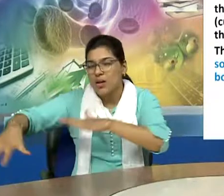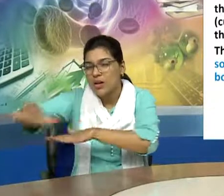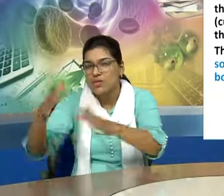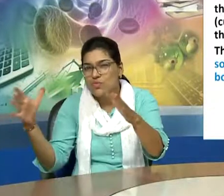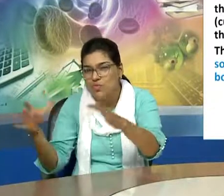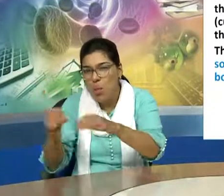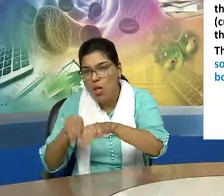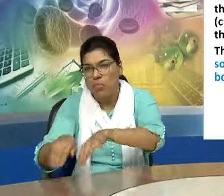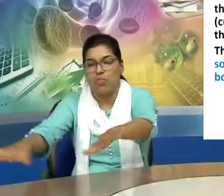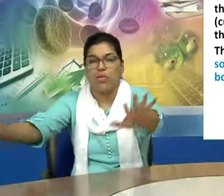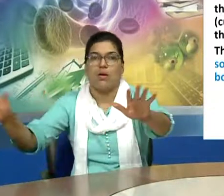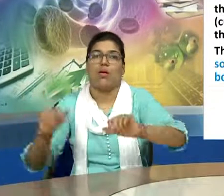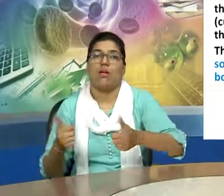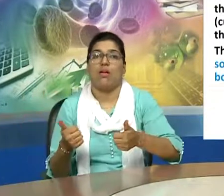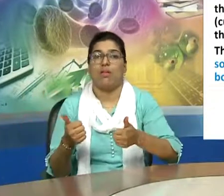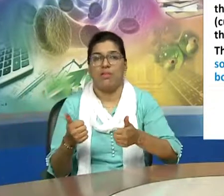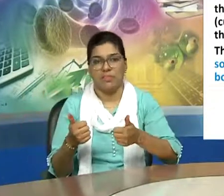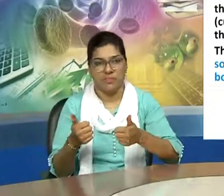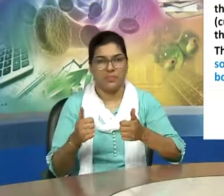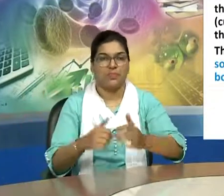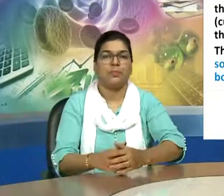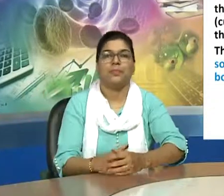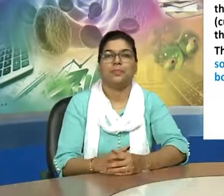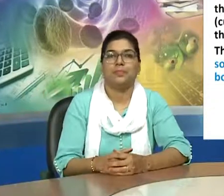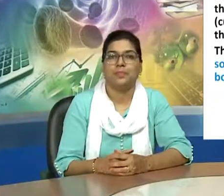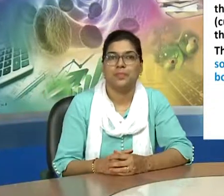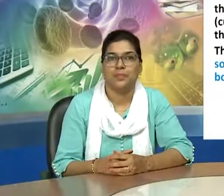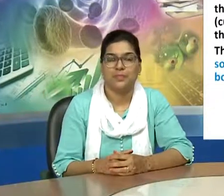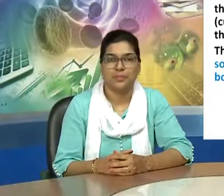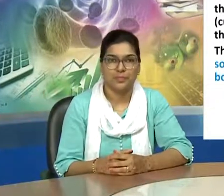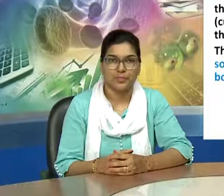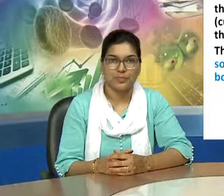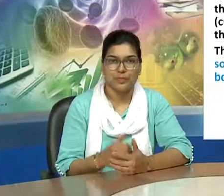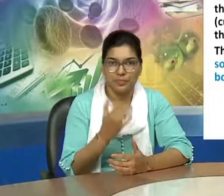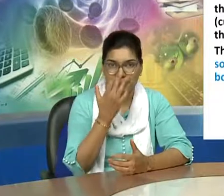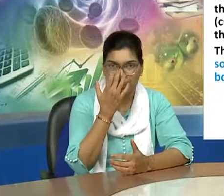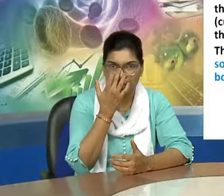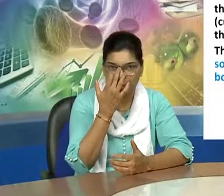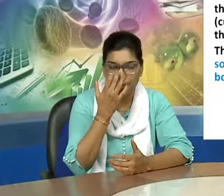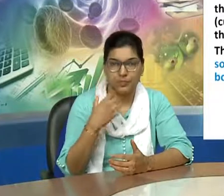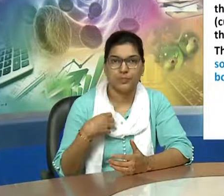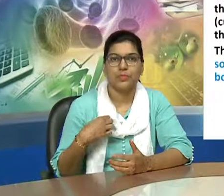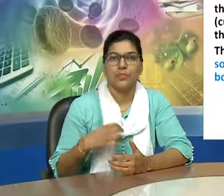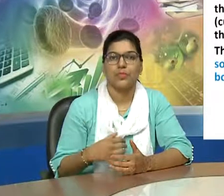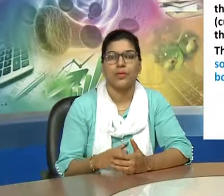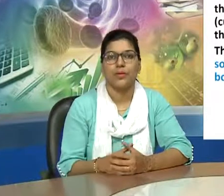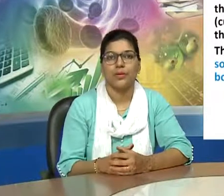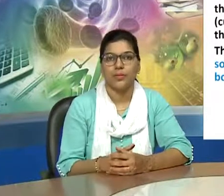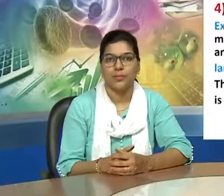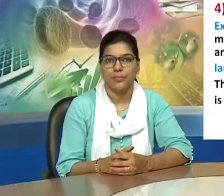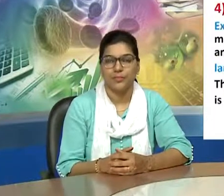Because the waste material, it flows towards the water bodies.